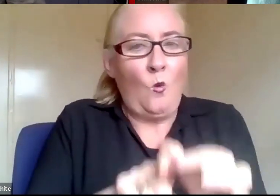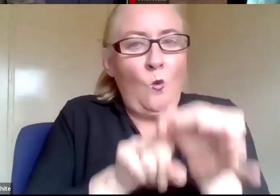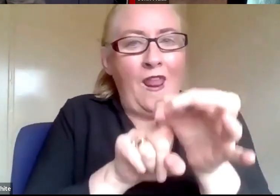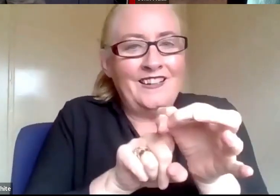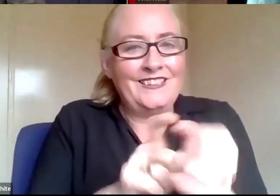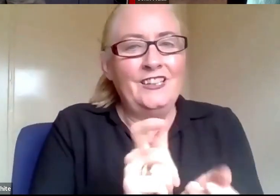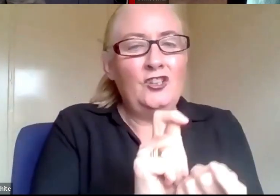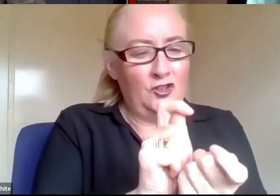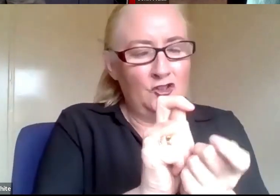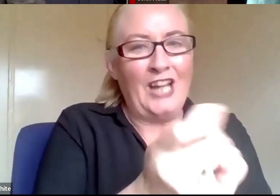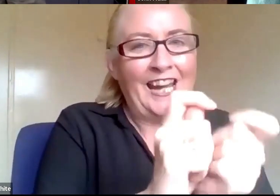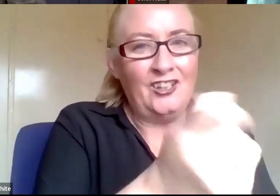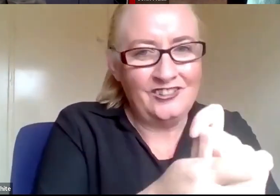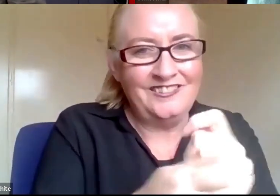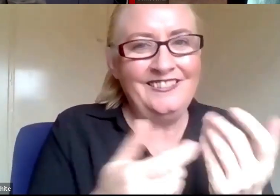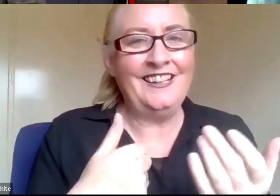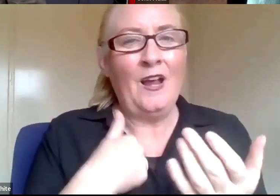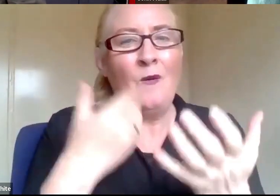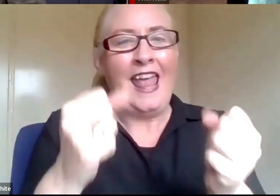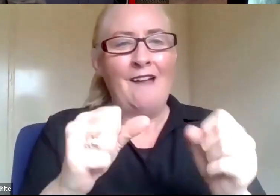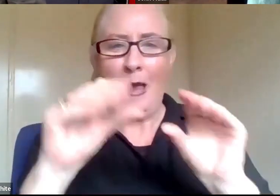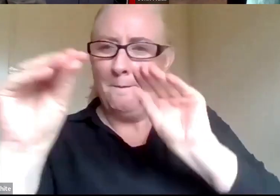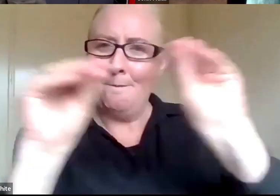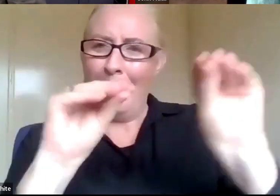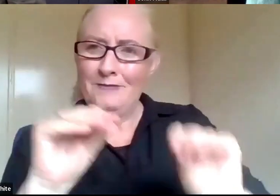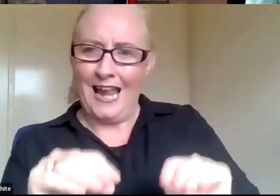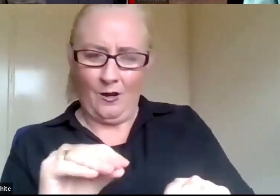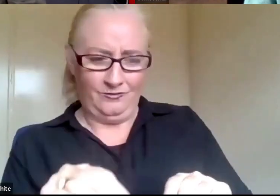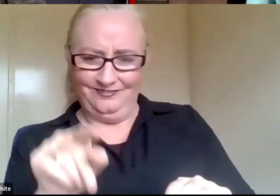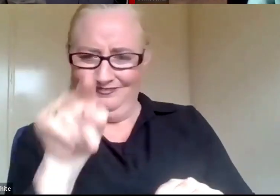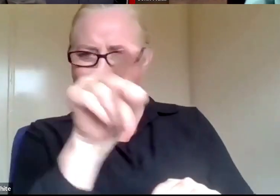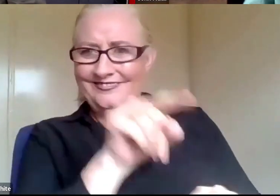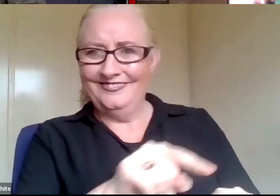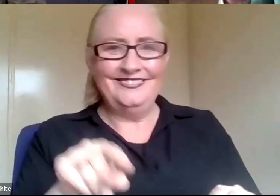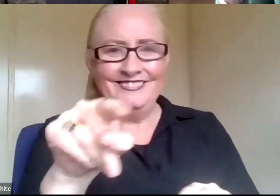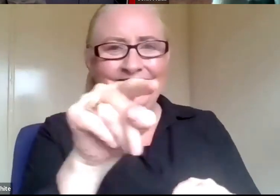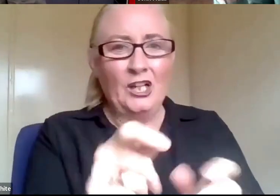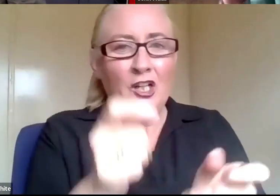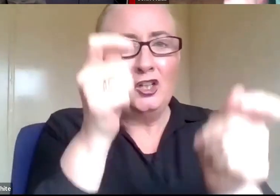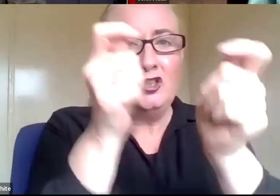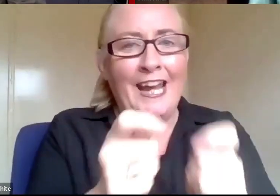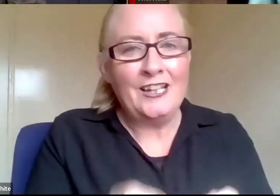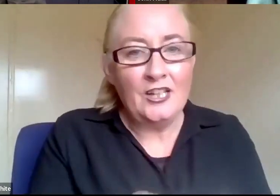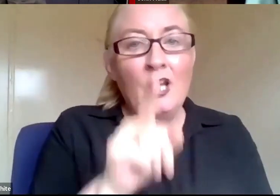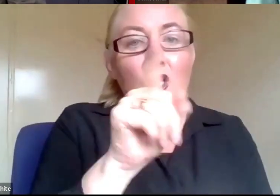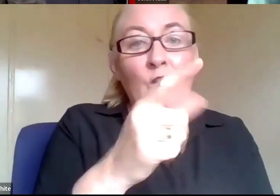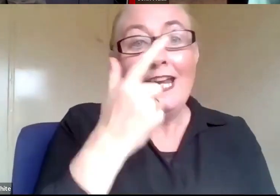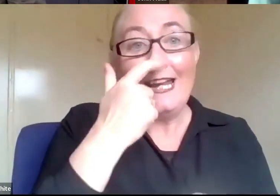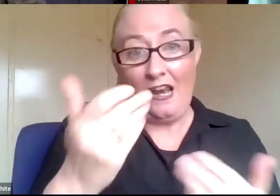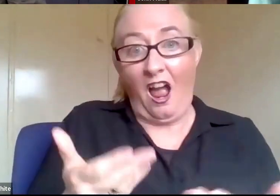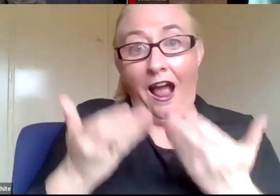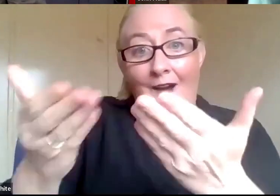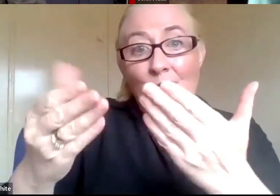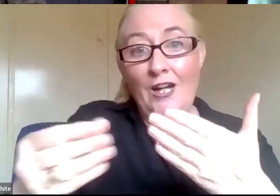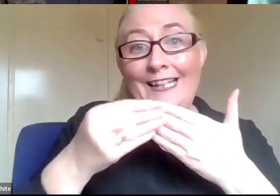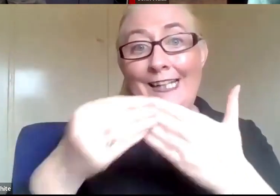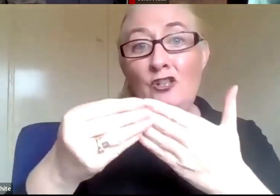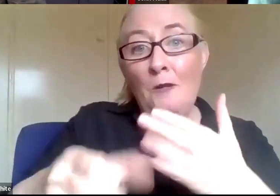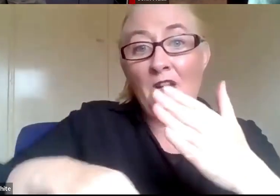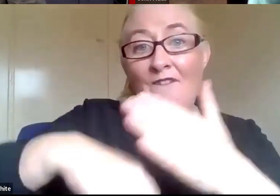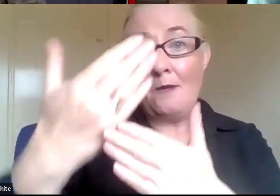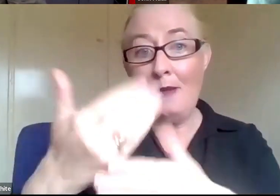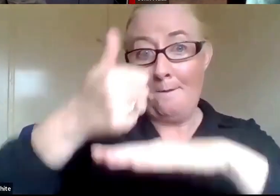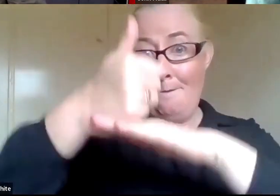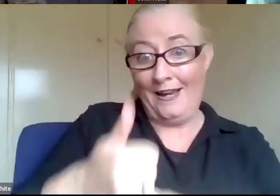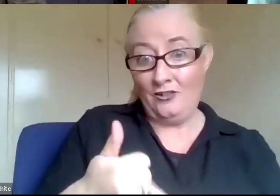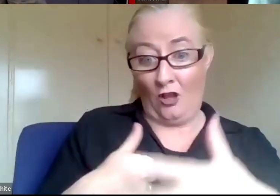offer leadership development based on the 3 circles at all 3 levels. And when you look